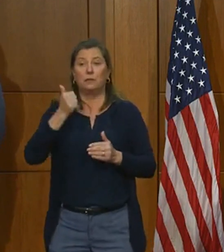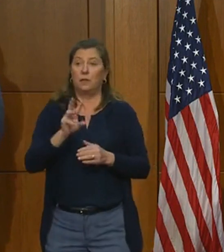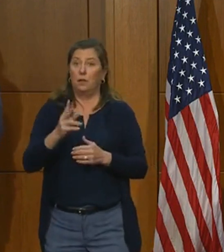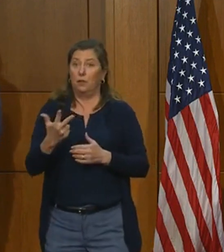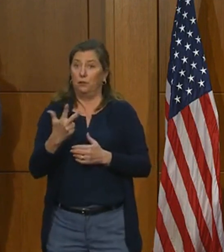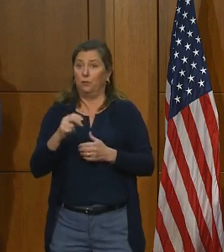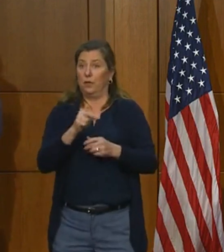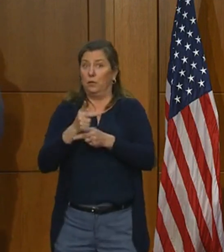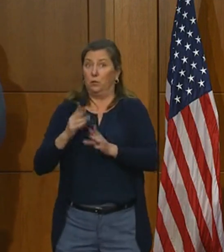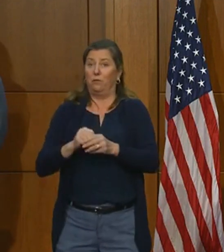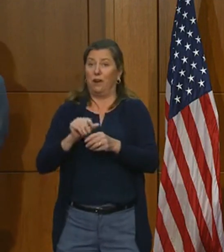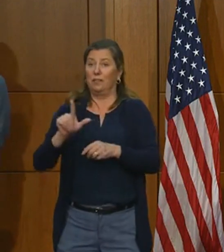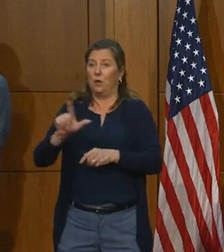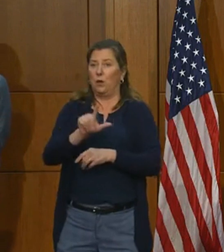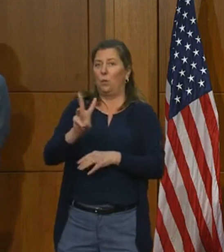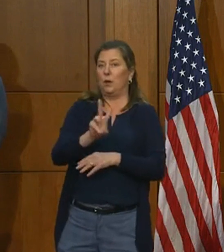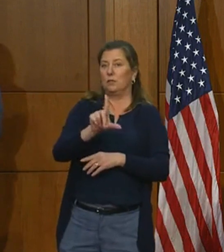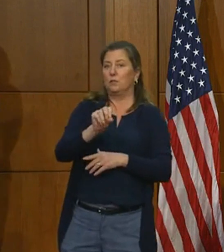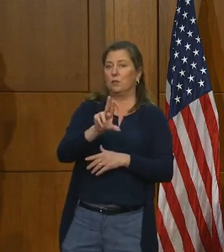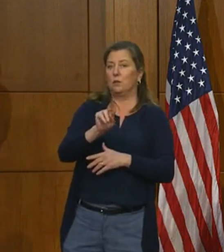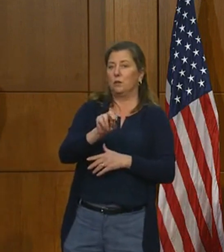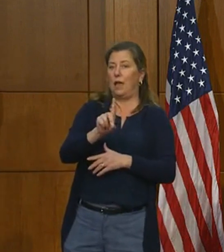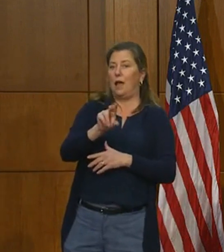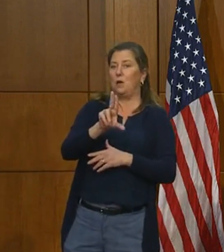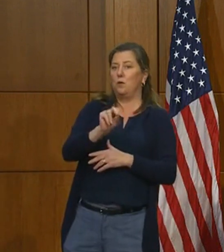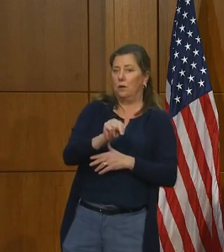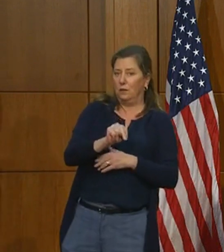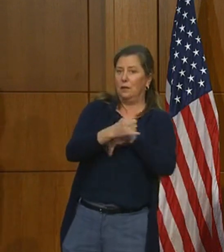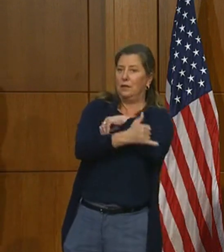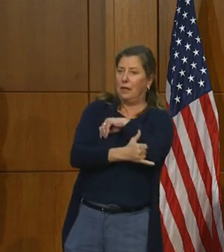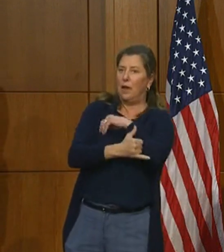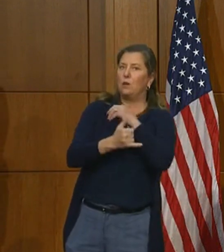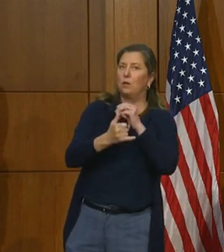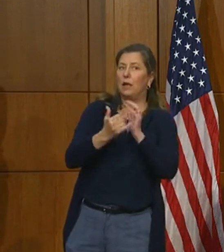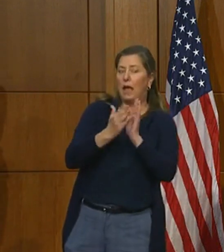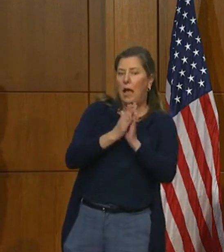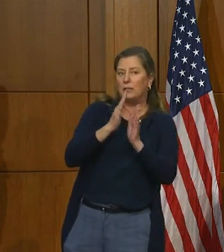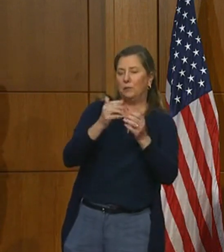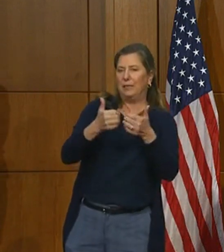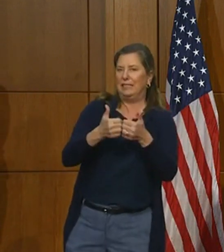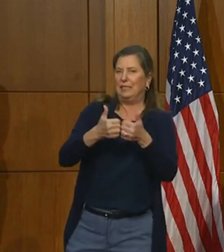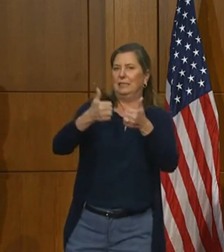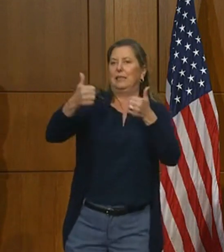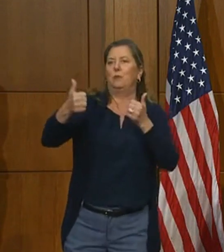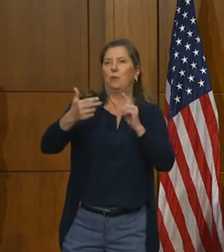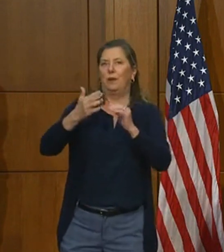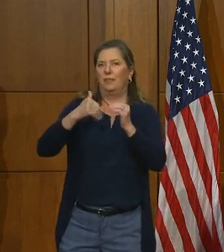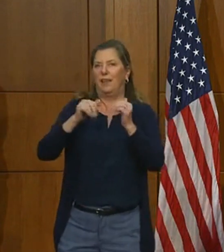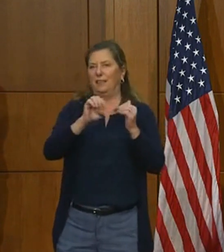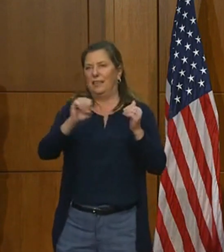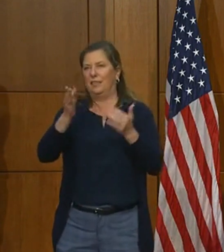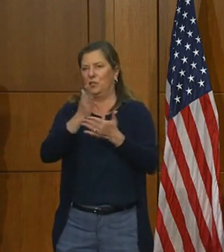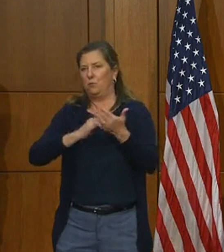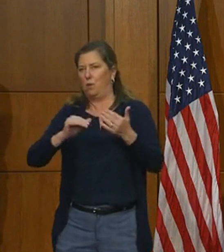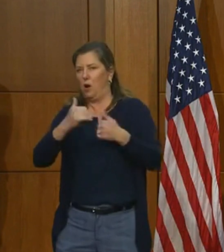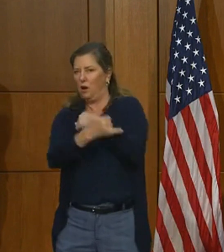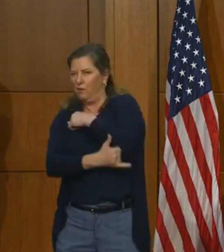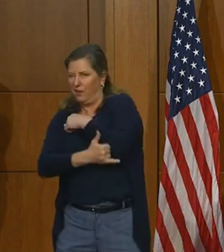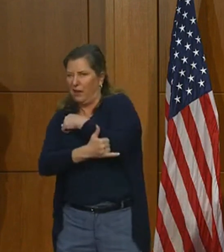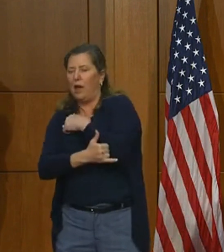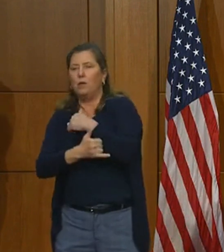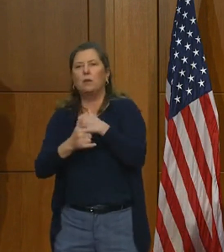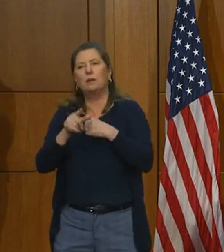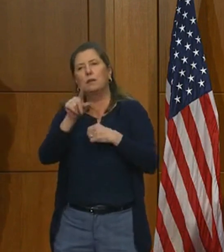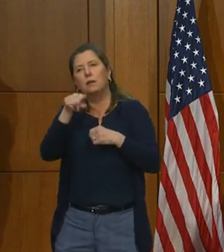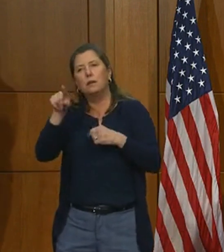sent a letter to your office earlier this week asking to be treated separately from the eastern portions of the county that